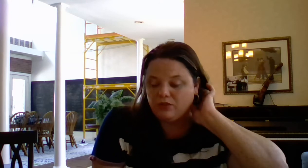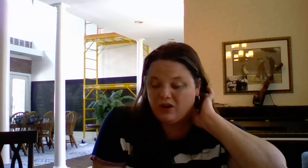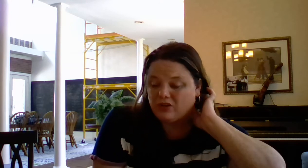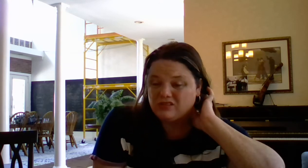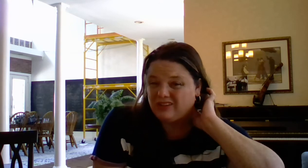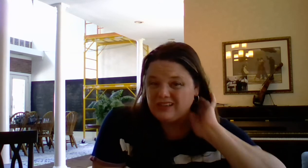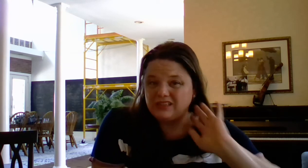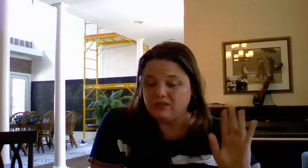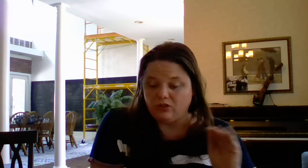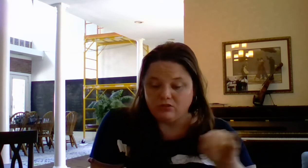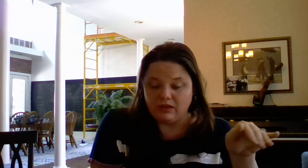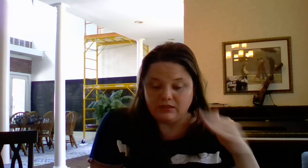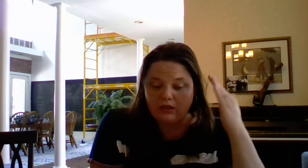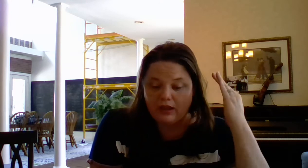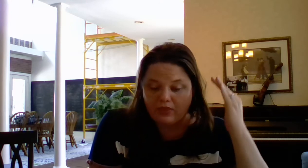there, they're easy. It's going to look exactly like that.